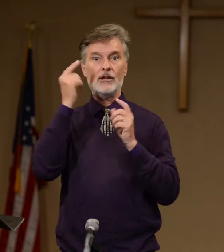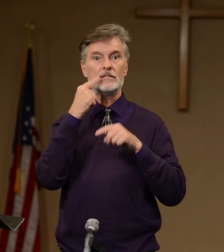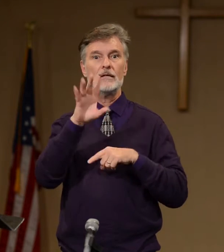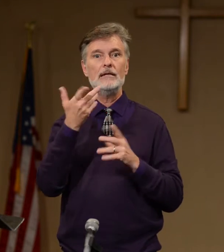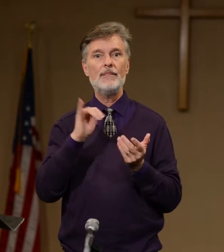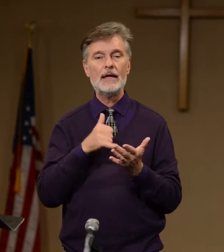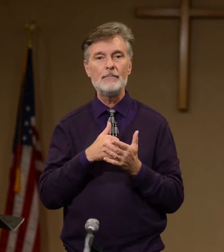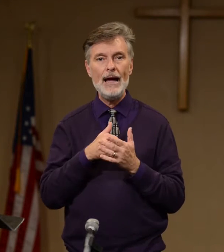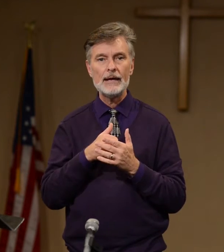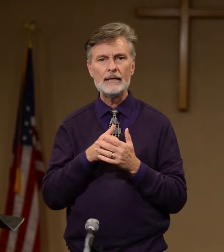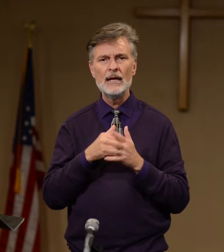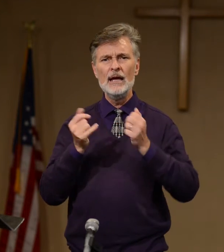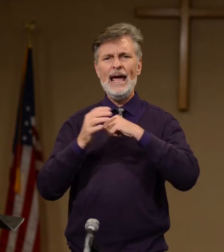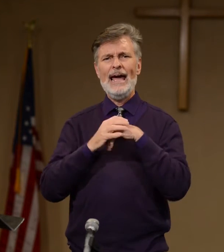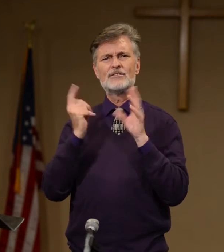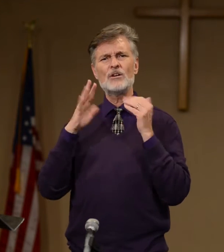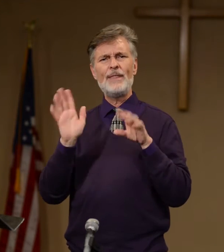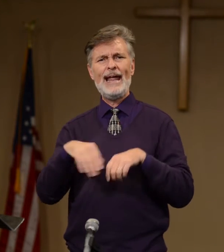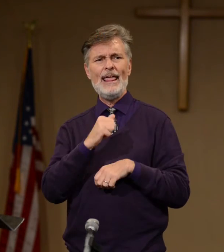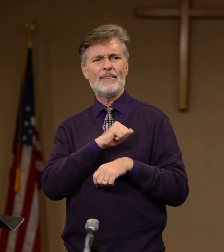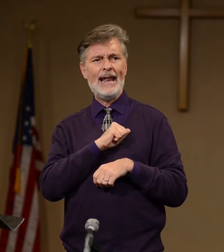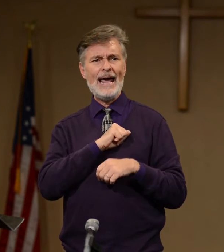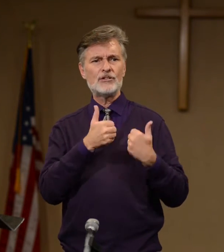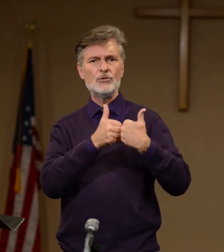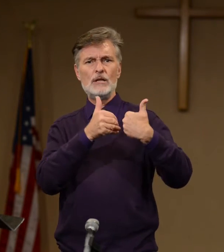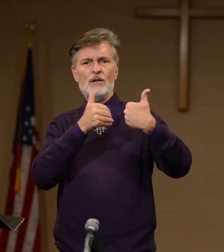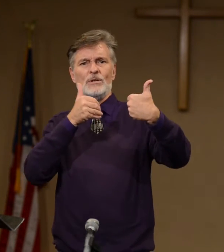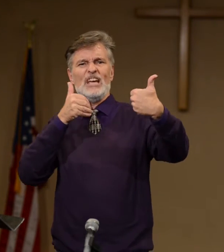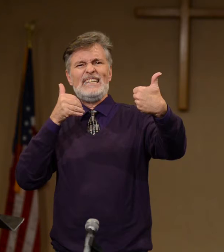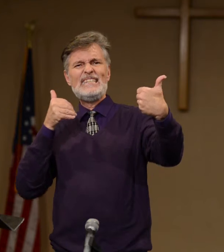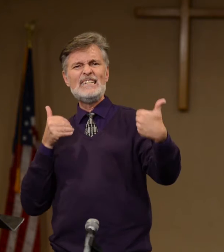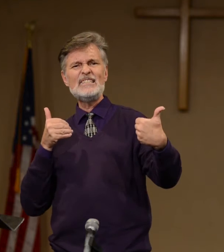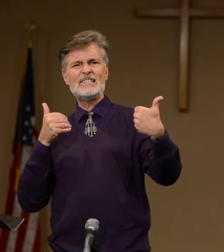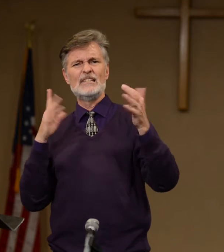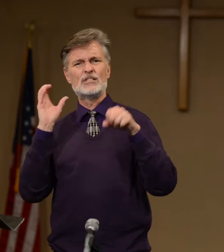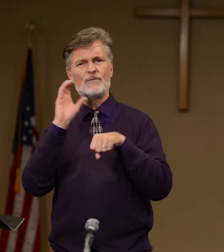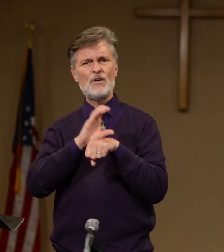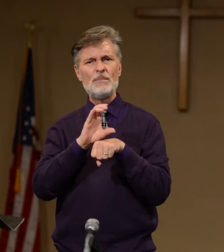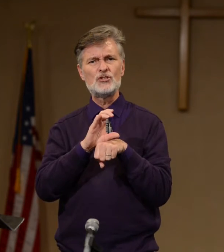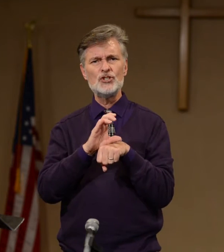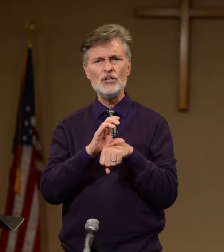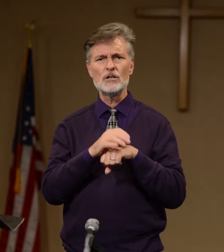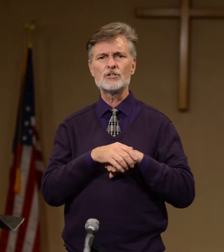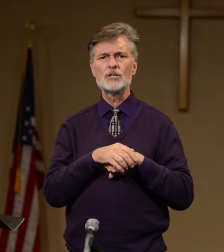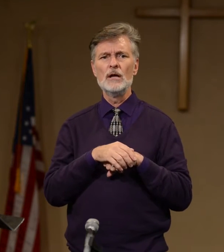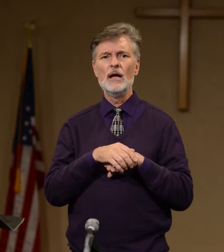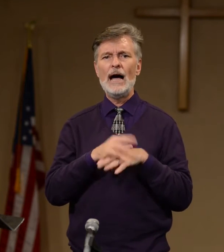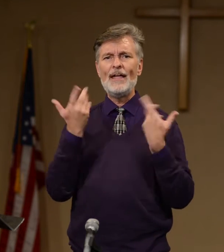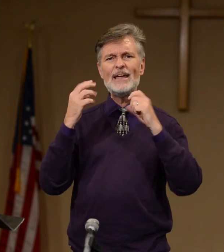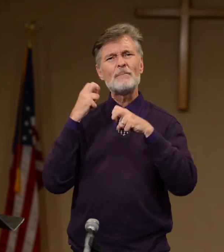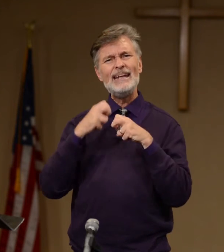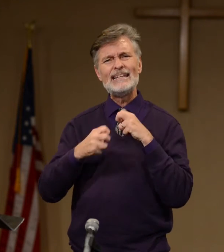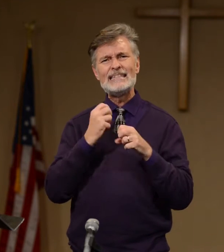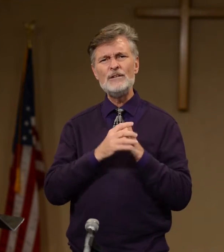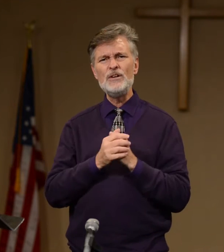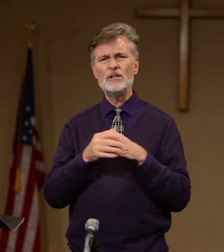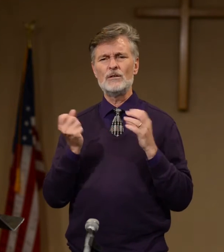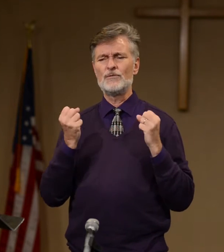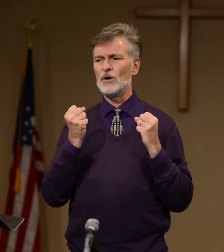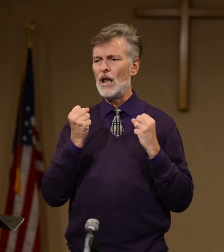tell you anything about it. And so that attitude of it was a distance from the church, I think, made it difficult for a